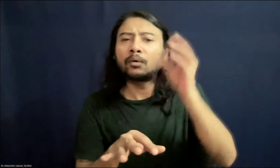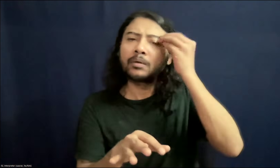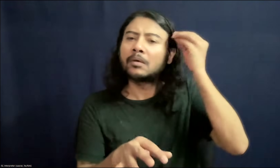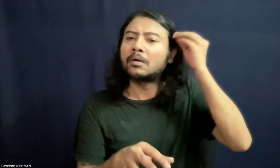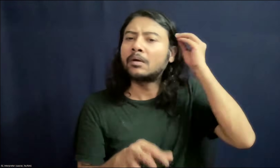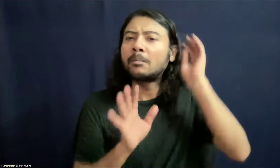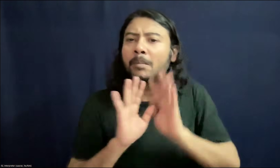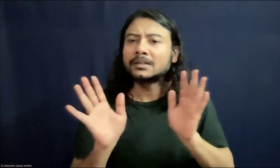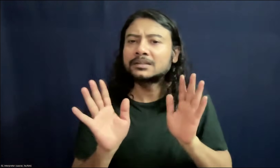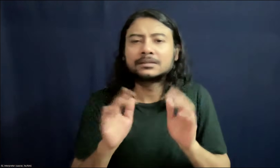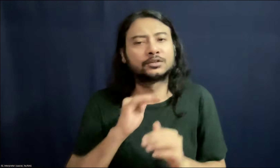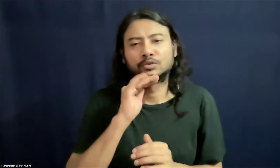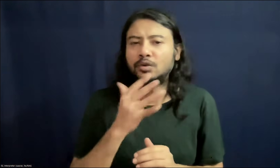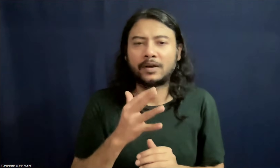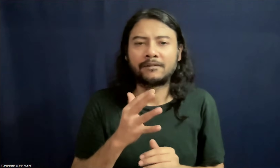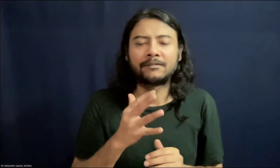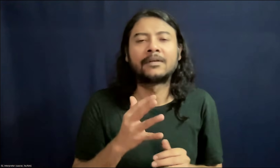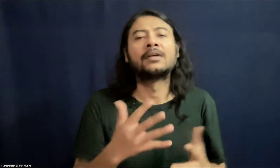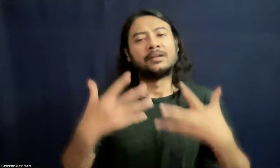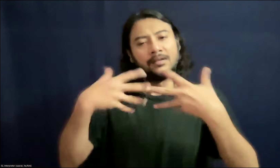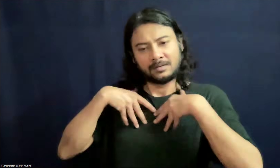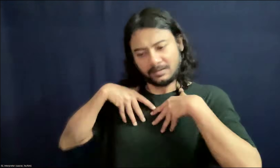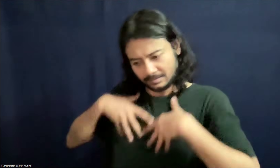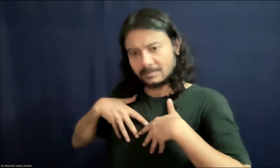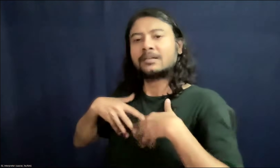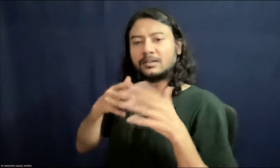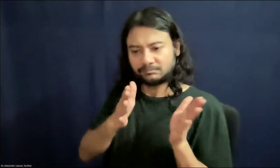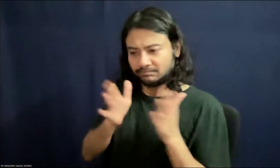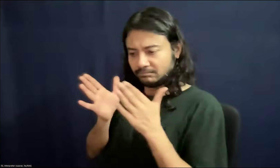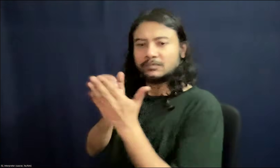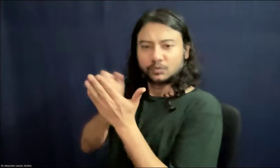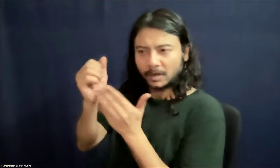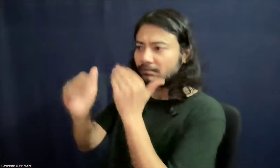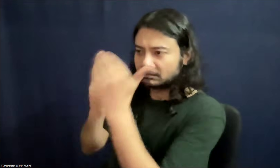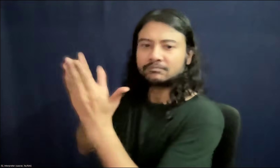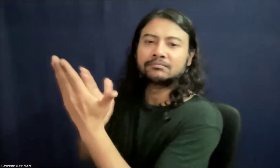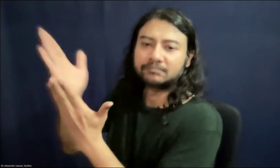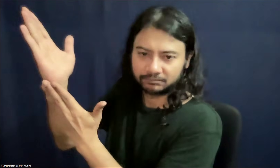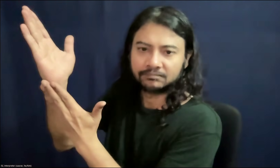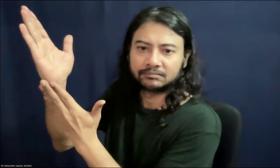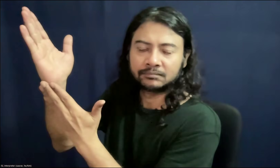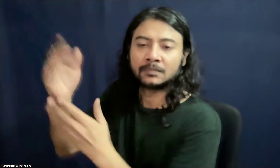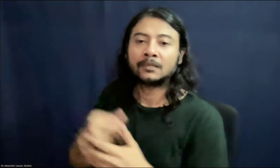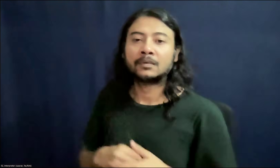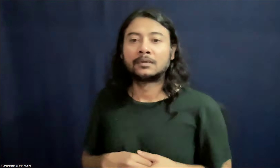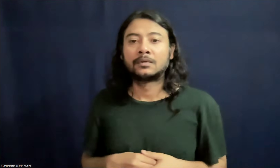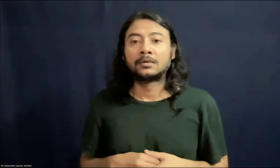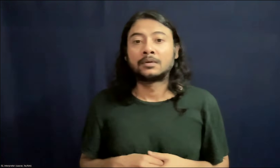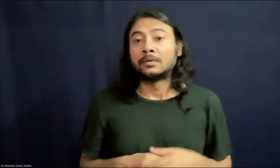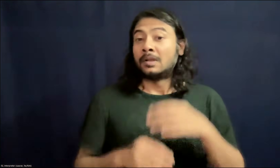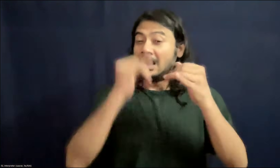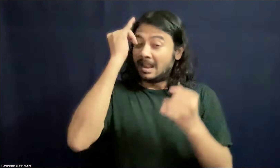In the last verse, he says it's a very confidential knowledge, and I'm giving it to those people